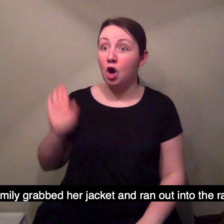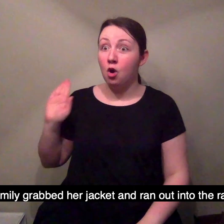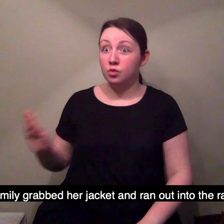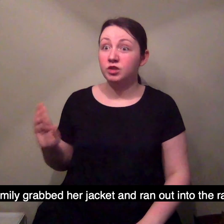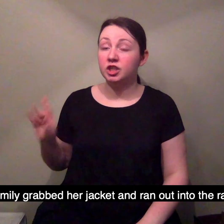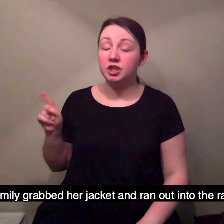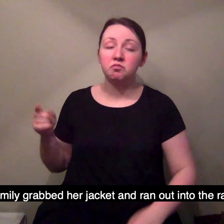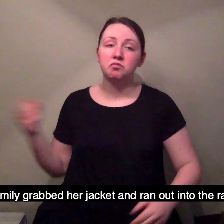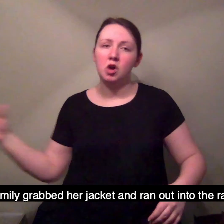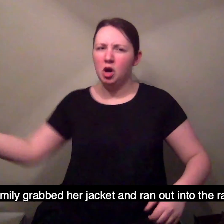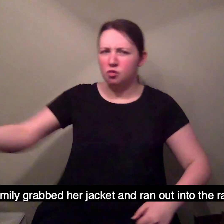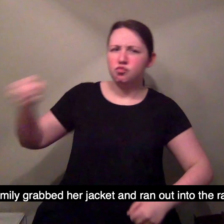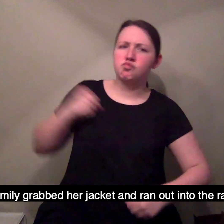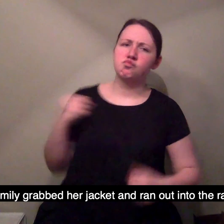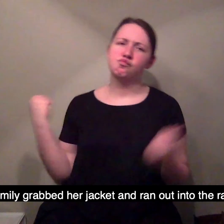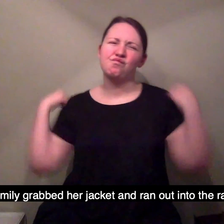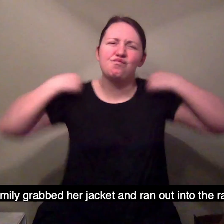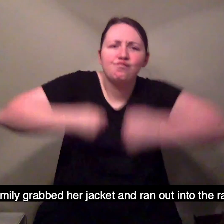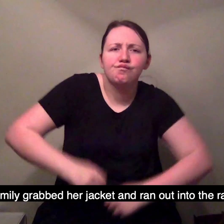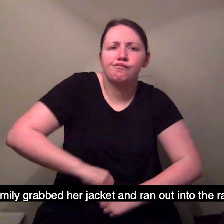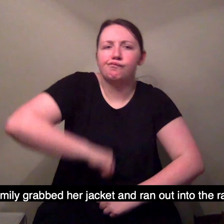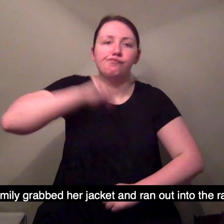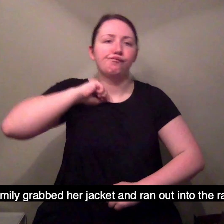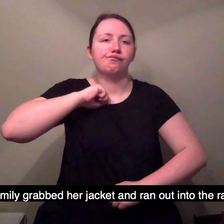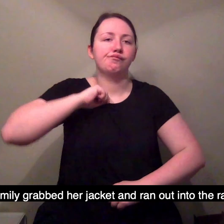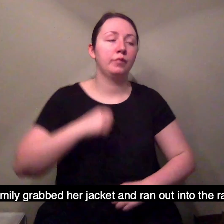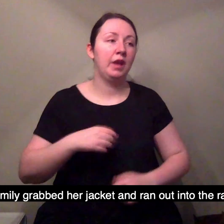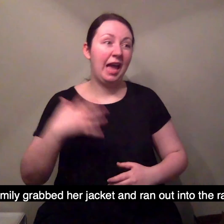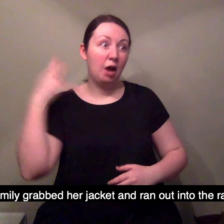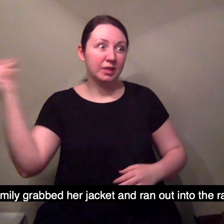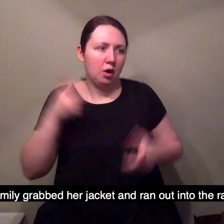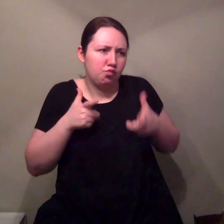Emily grabbed her jacket and ran out into the rain.